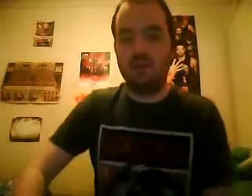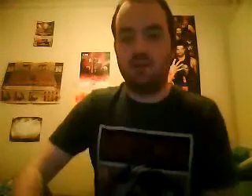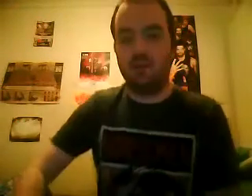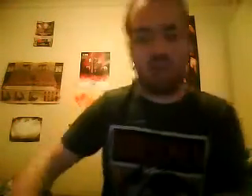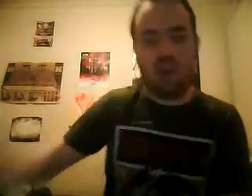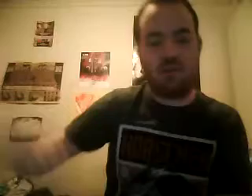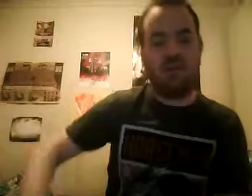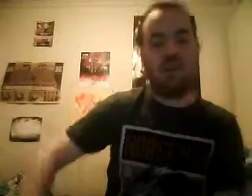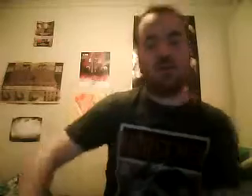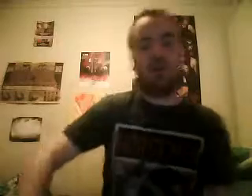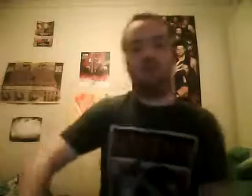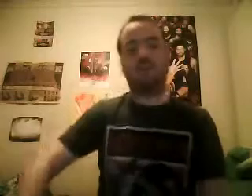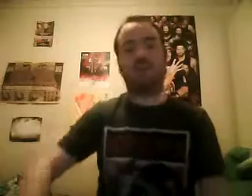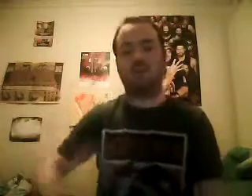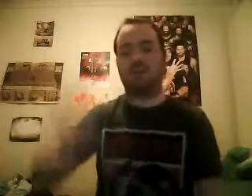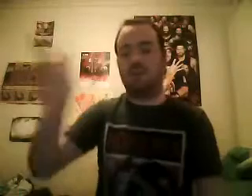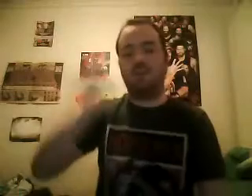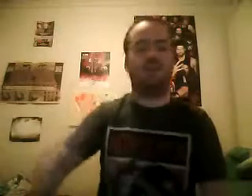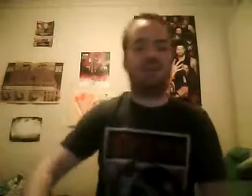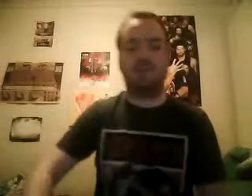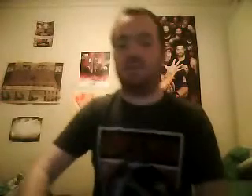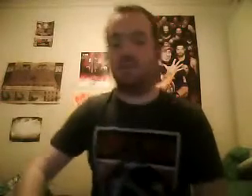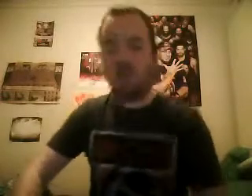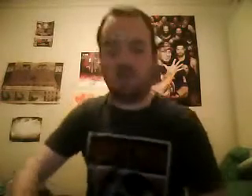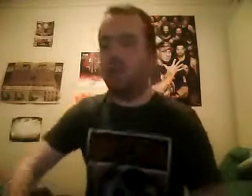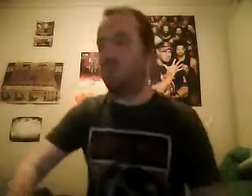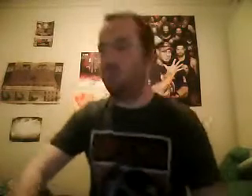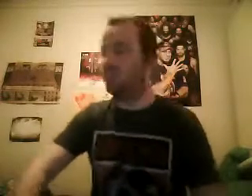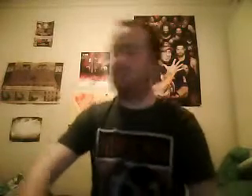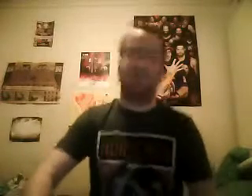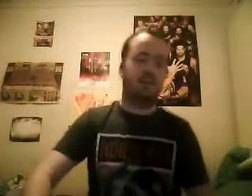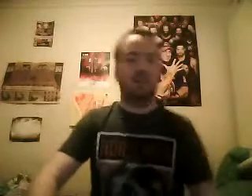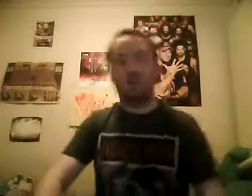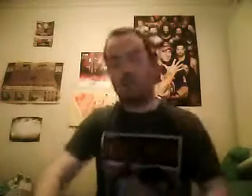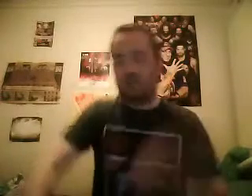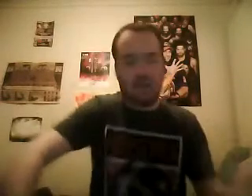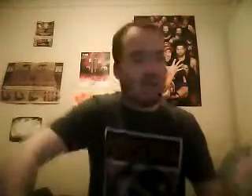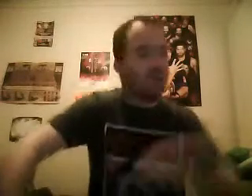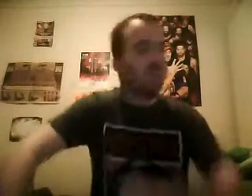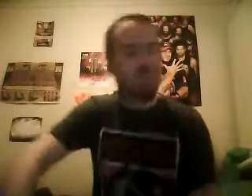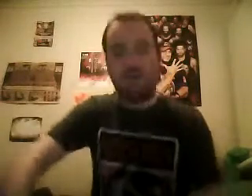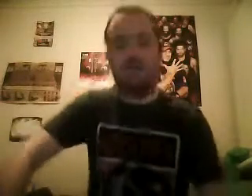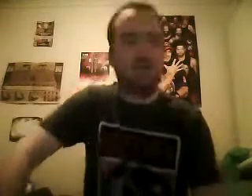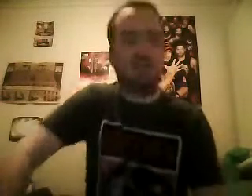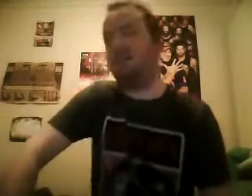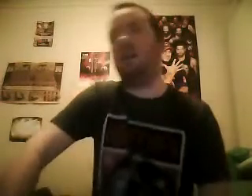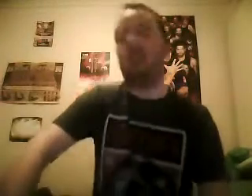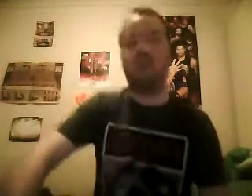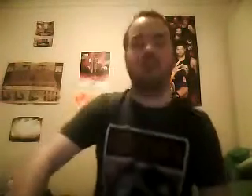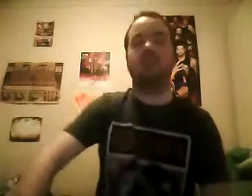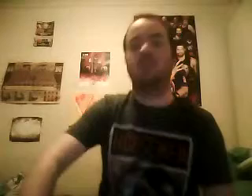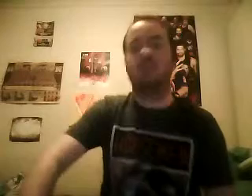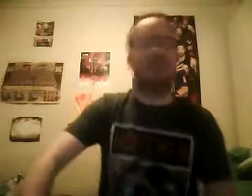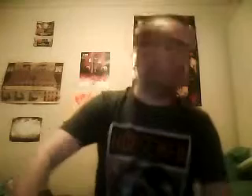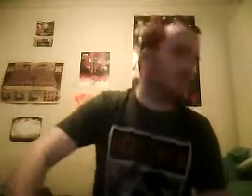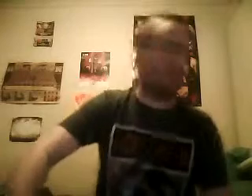So the show started off with Kofi Kingston and Kevin Owens. Okay, I thought this was an interesting